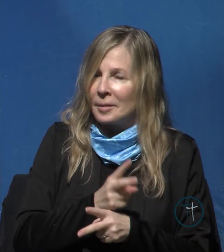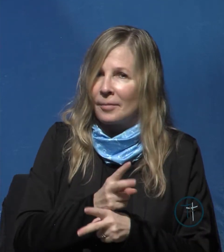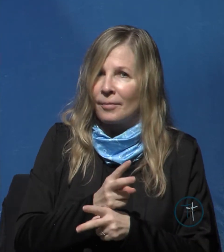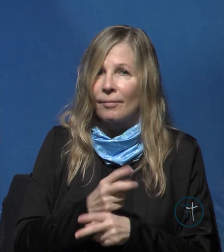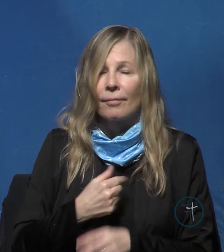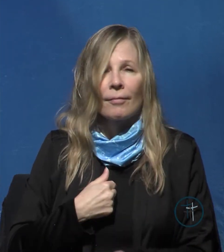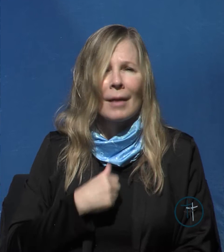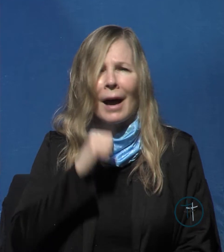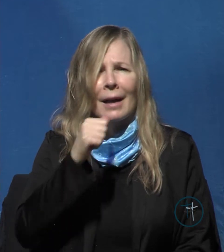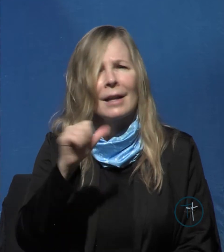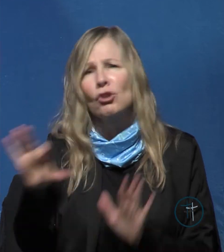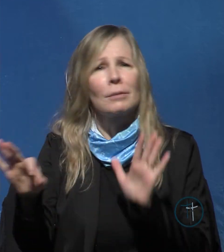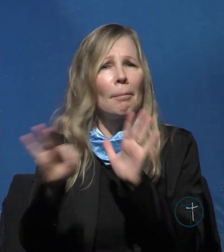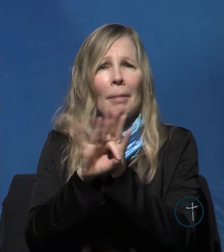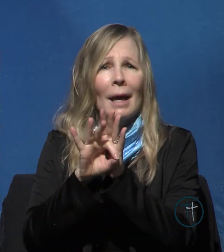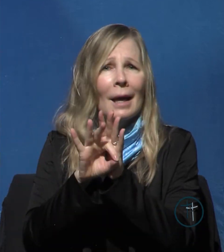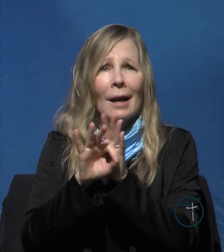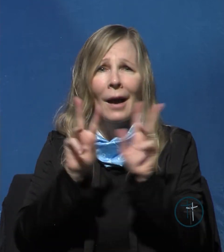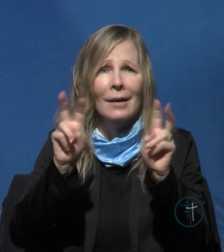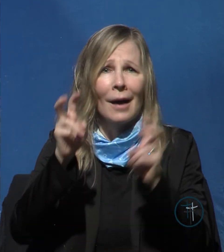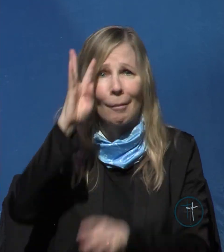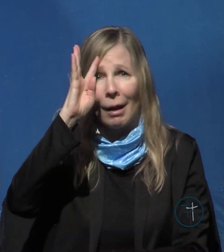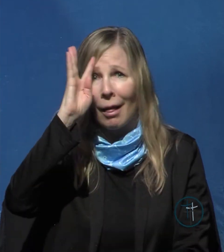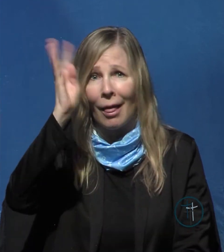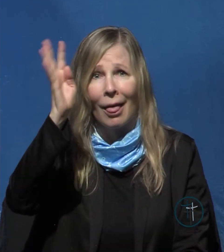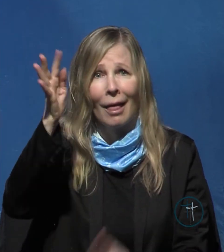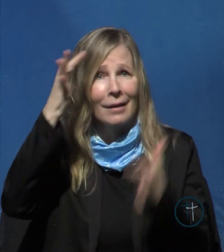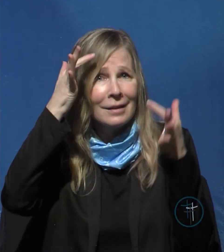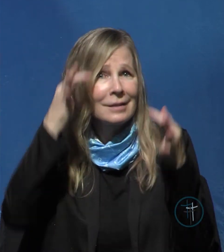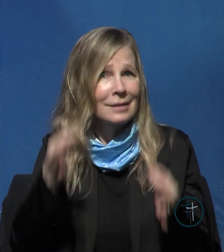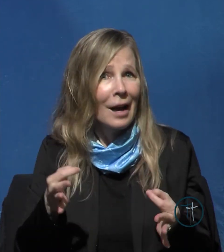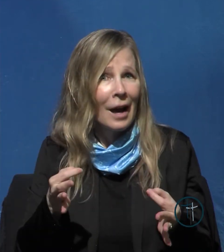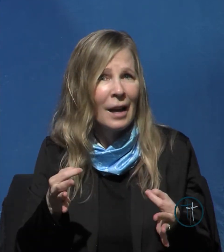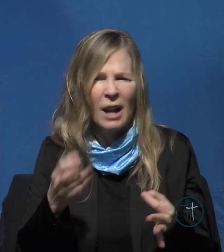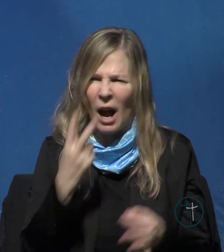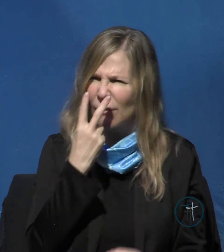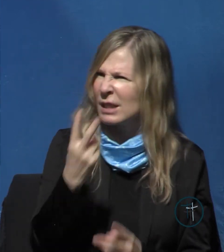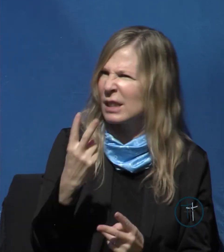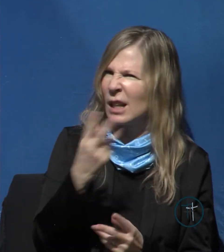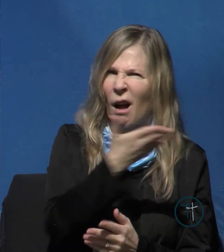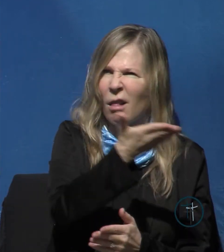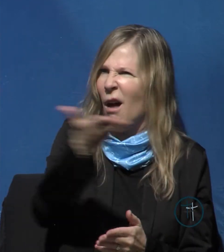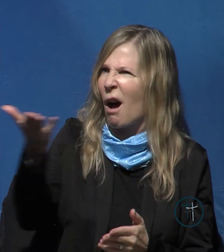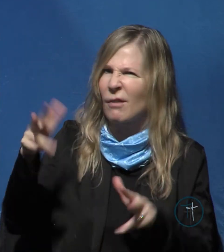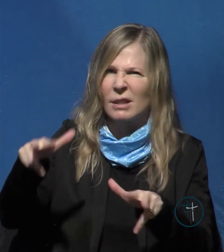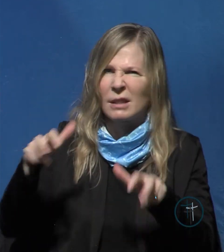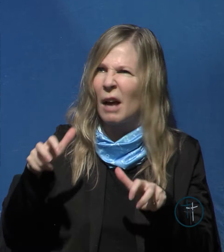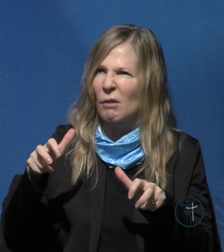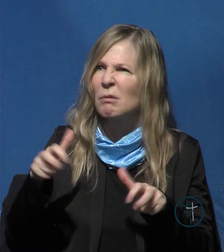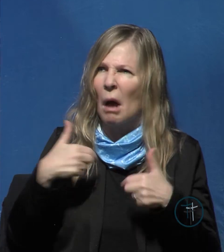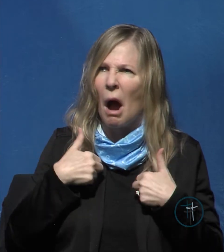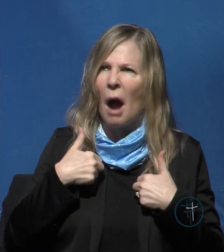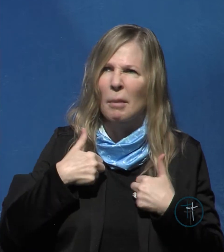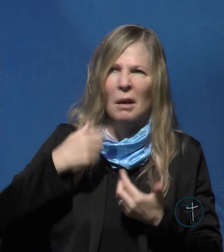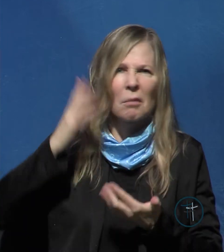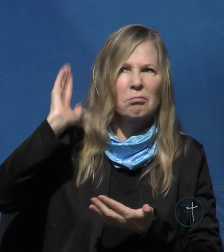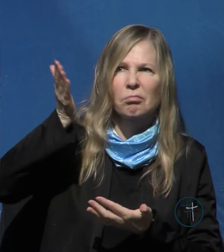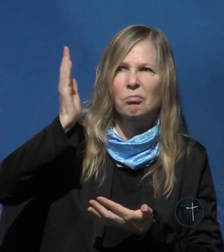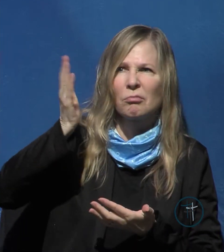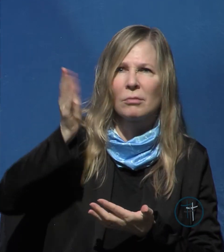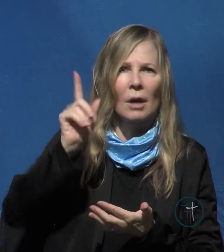Now, I didn't just pick a topic out of thin air this morning and decide, I see a lot of selfishness, let me talk about it. Turn in your Bibles to Hebrews chapter